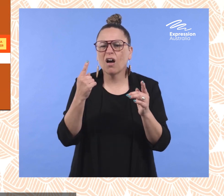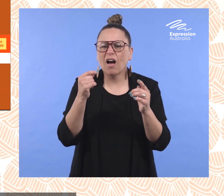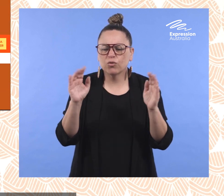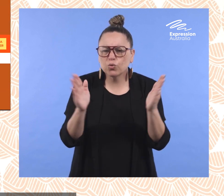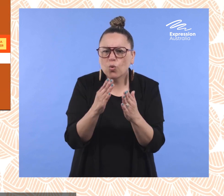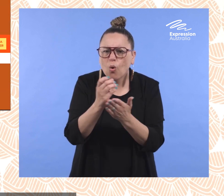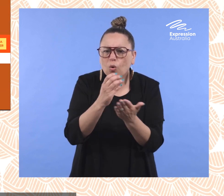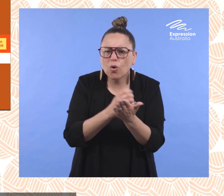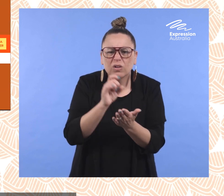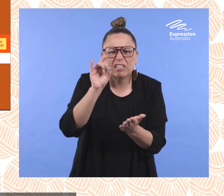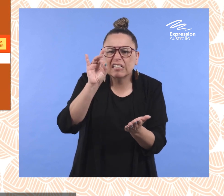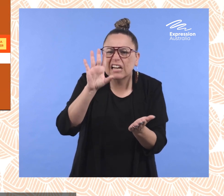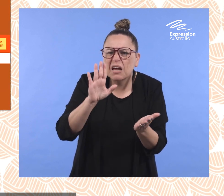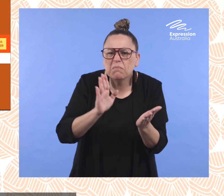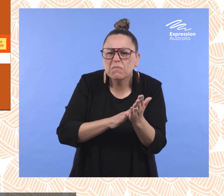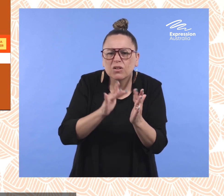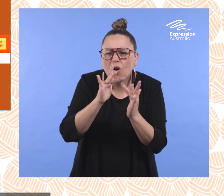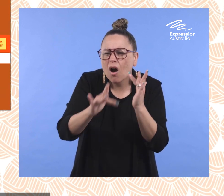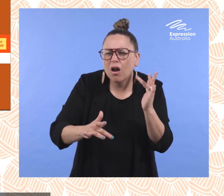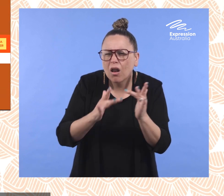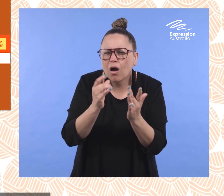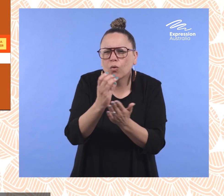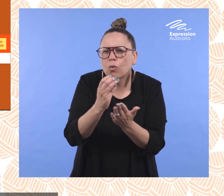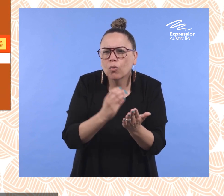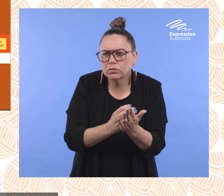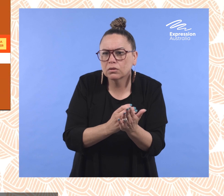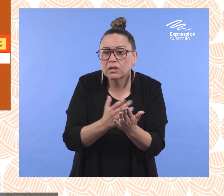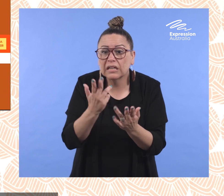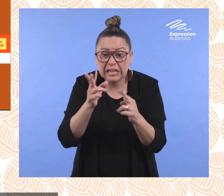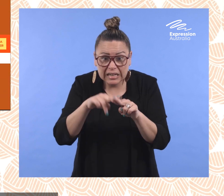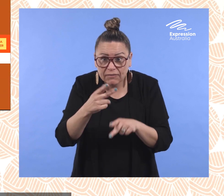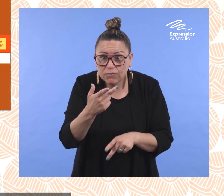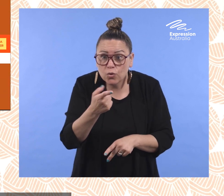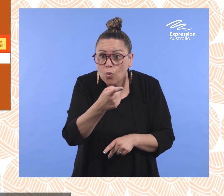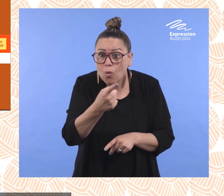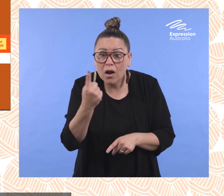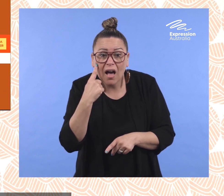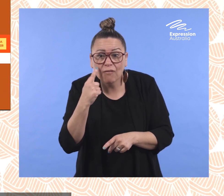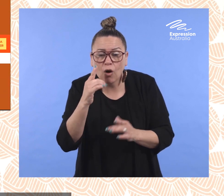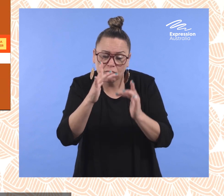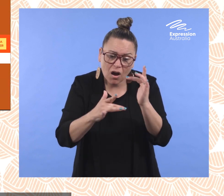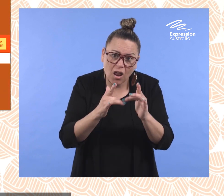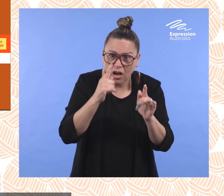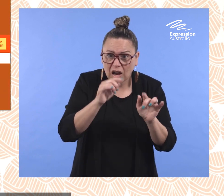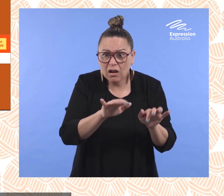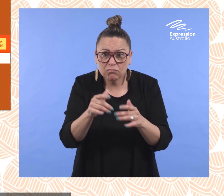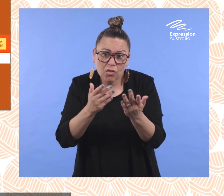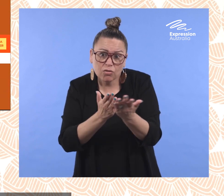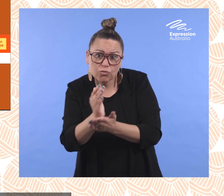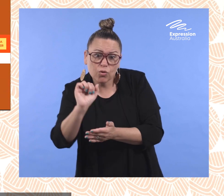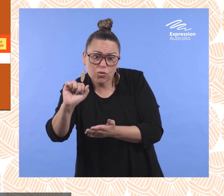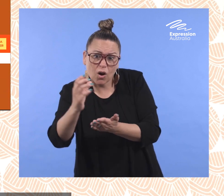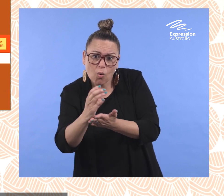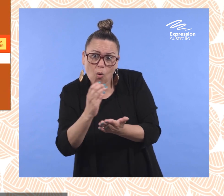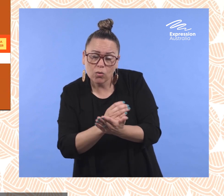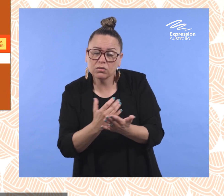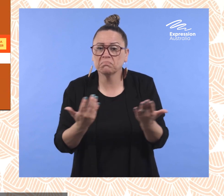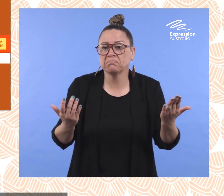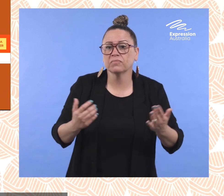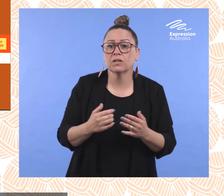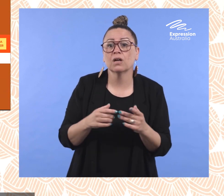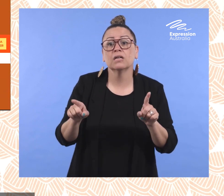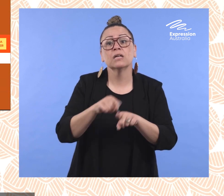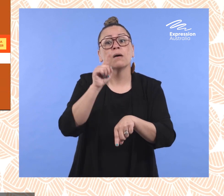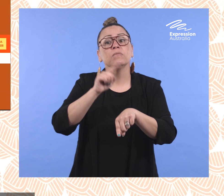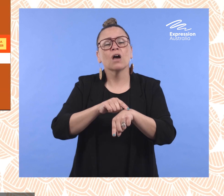It's a 10-minute online course. If you're interested, you can go to that site and still do their course. And also